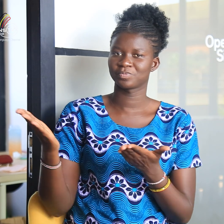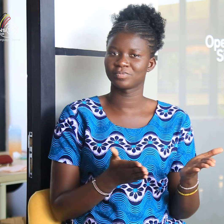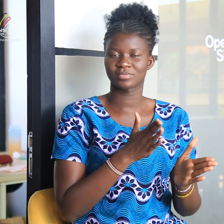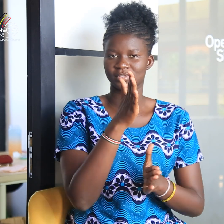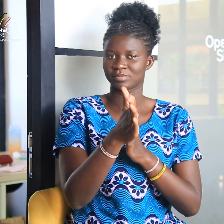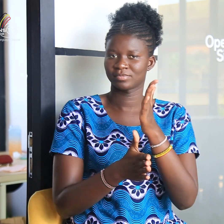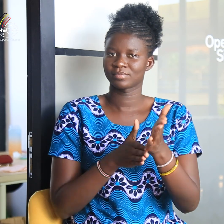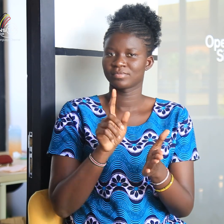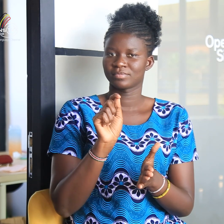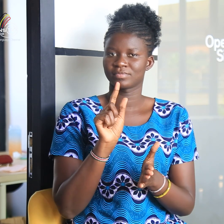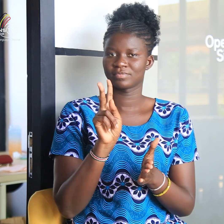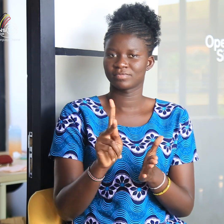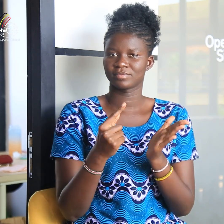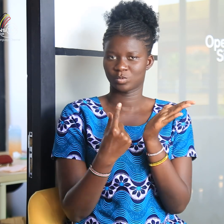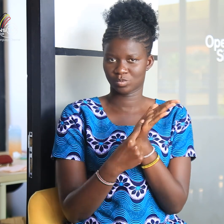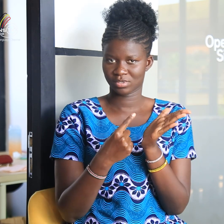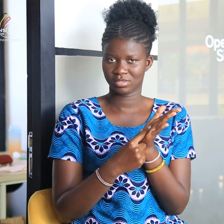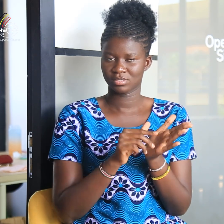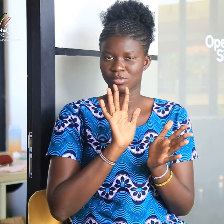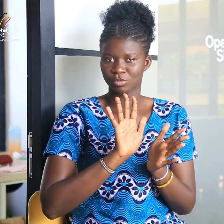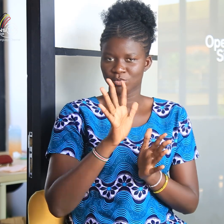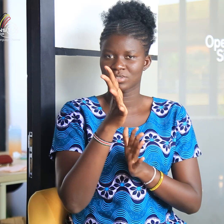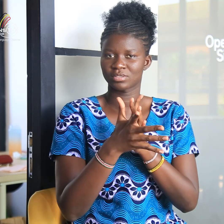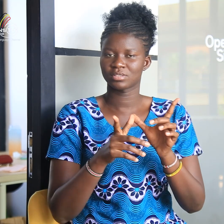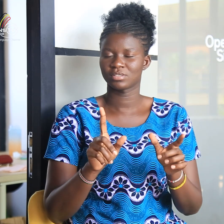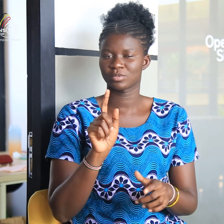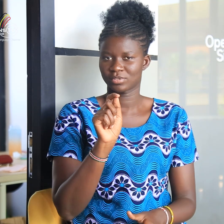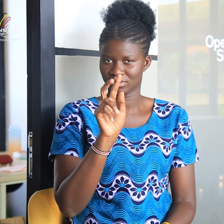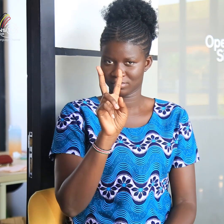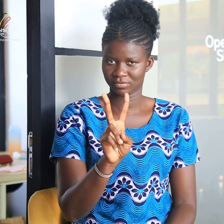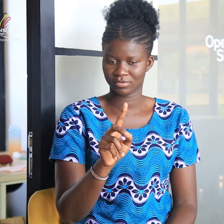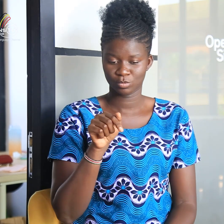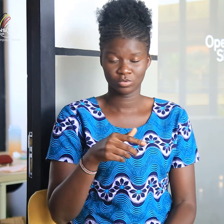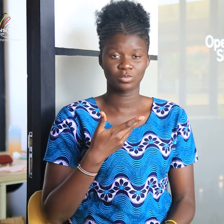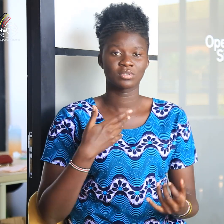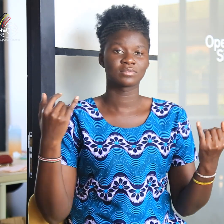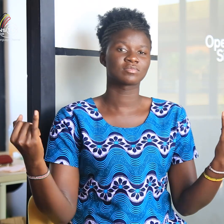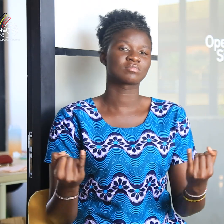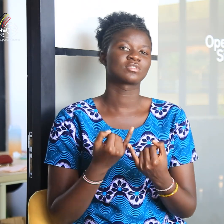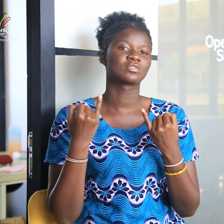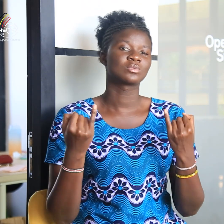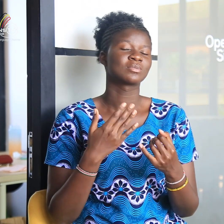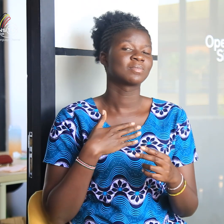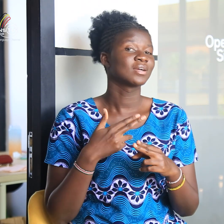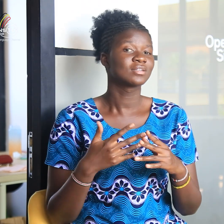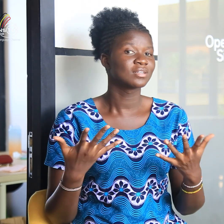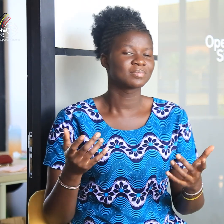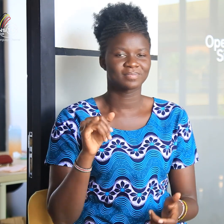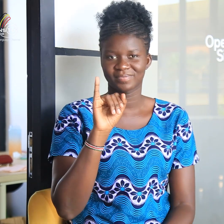Hello, welcome to Science TV Uganda, your sign language TV channel. This is our news update.